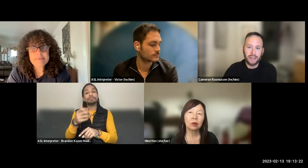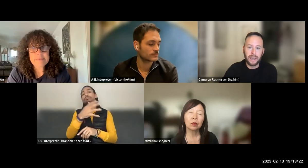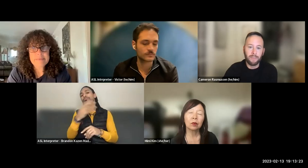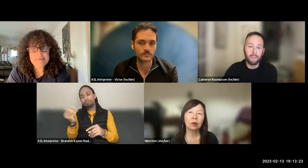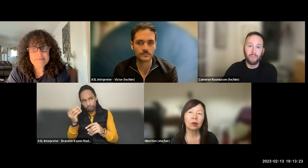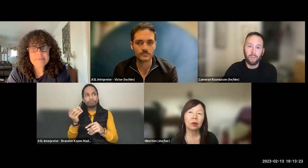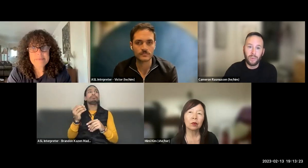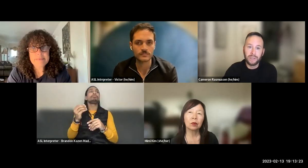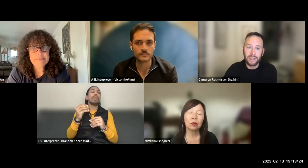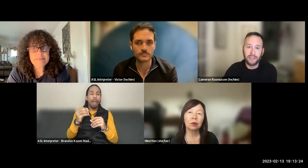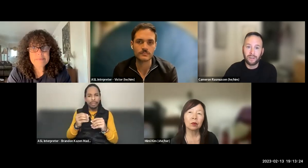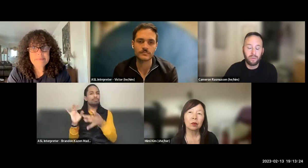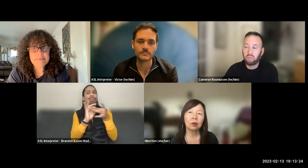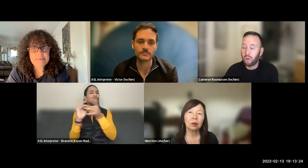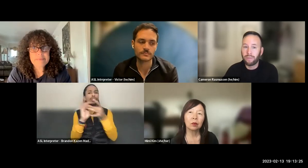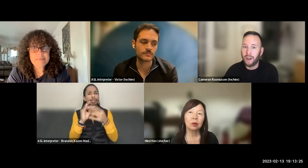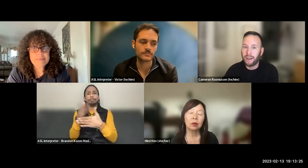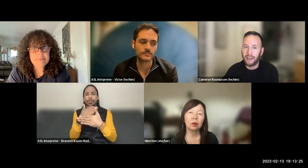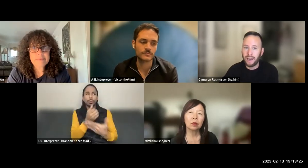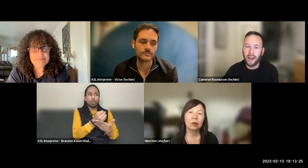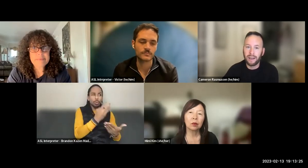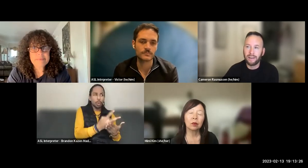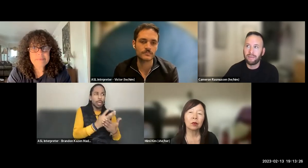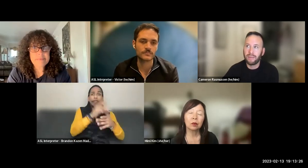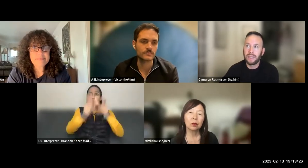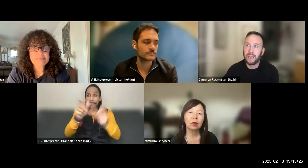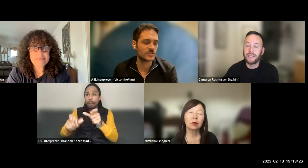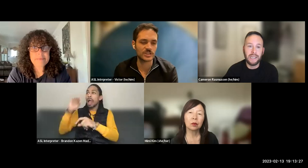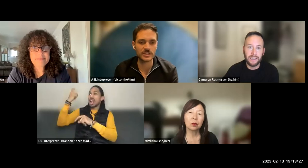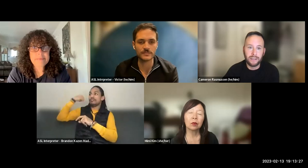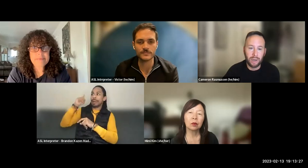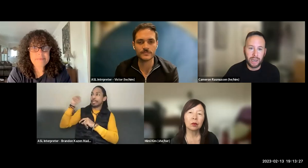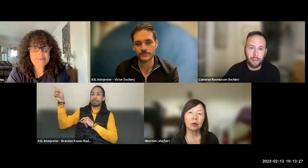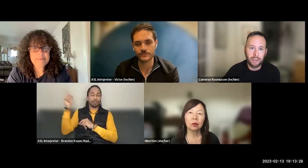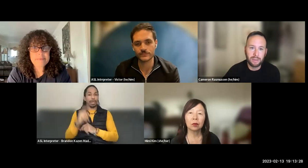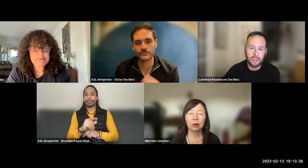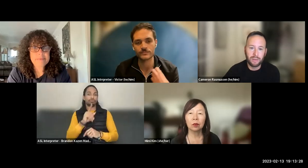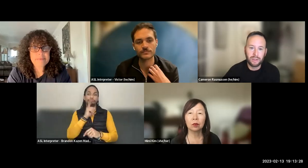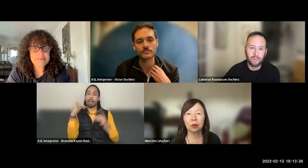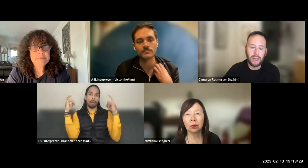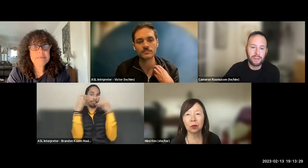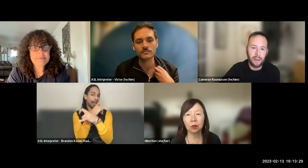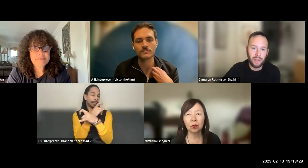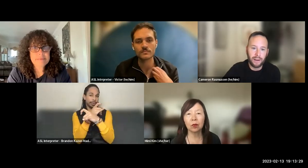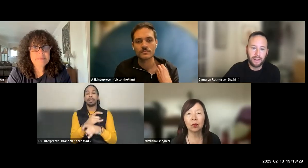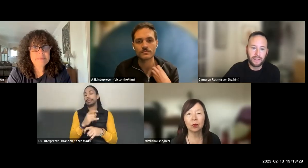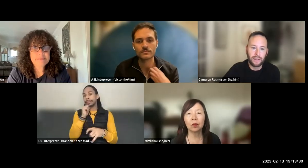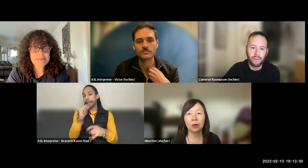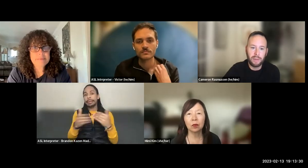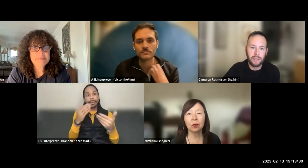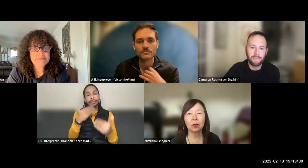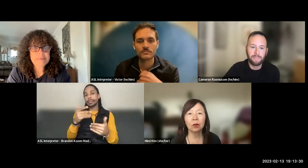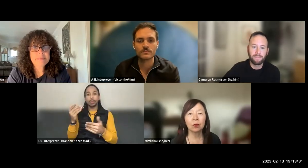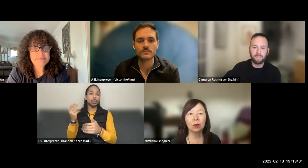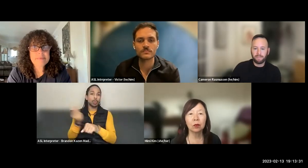state, which I think is quite fraught and not as easy to bring abolitionist principles to. So I will stop there and turn it over